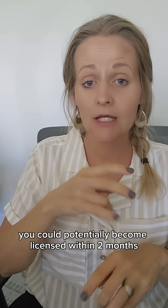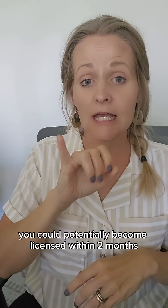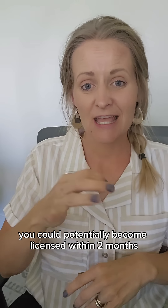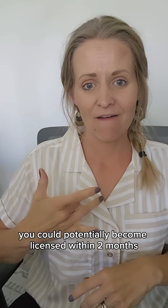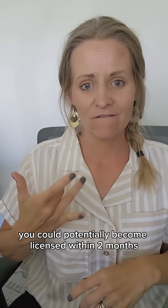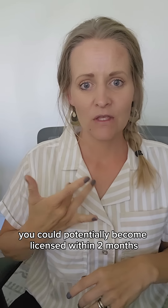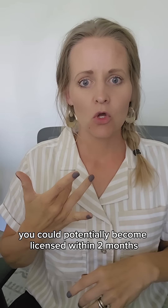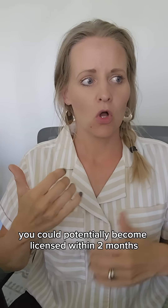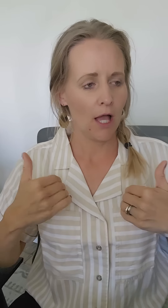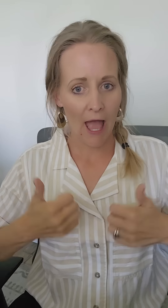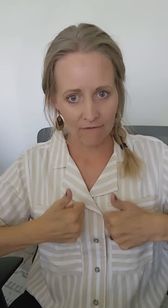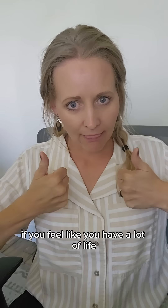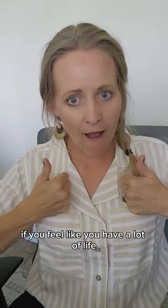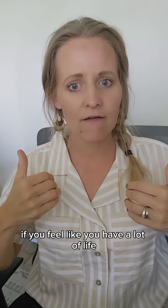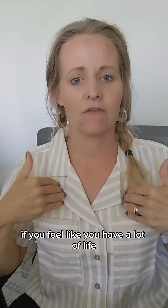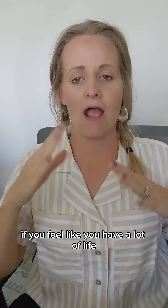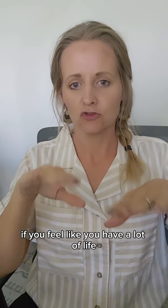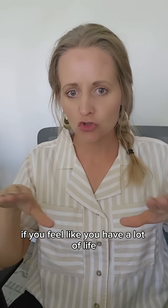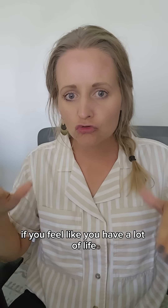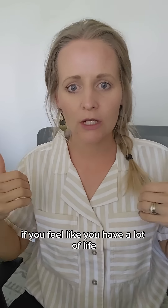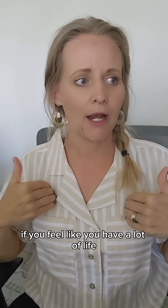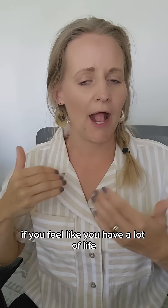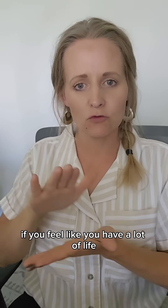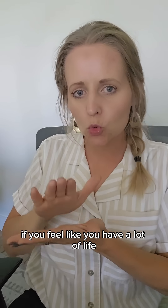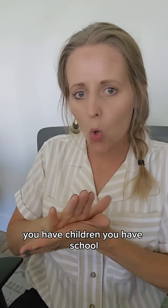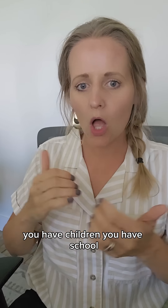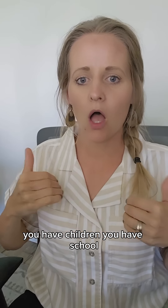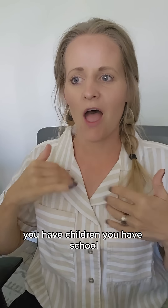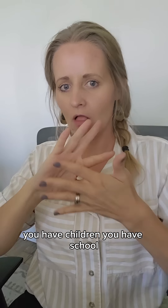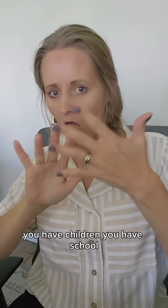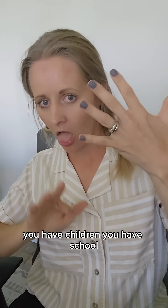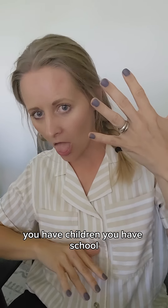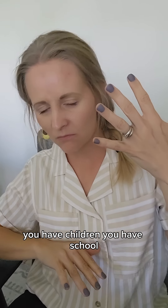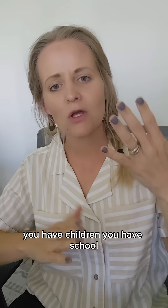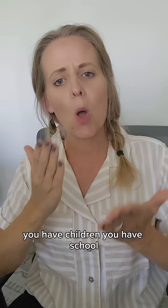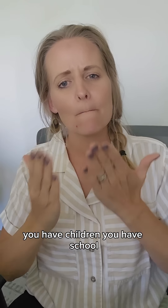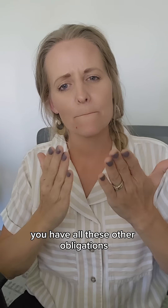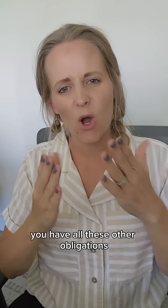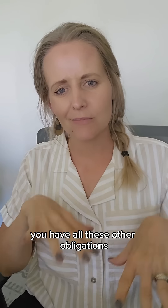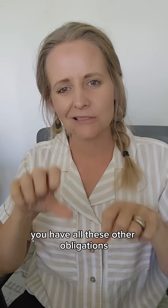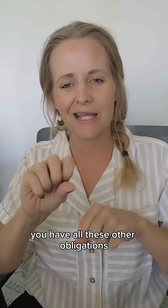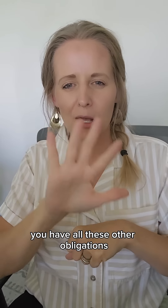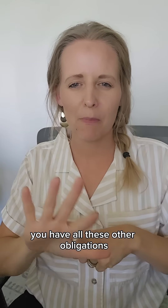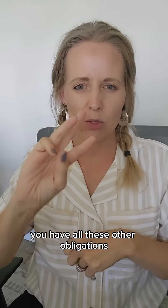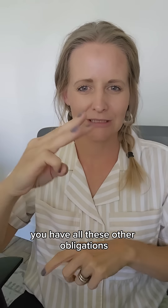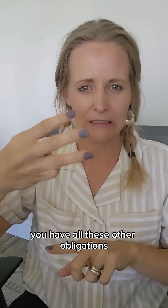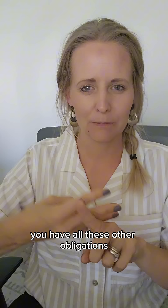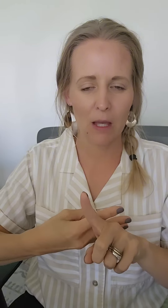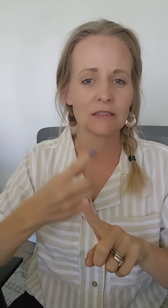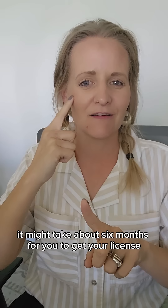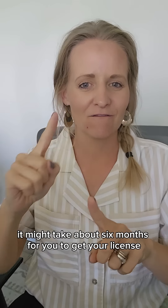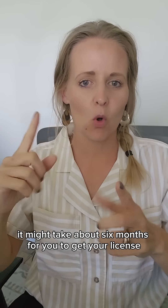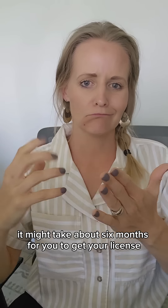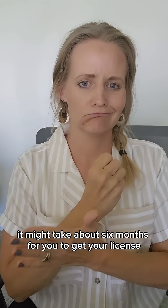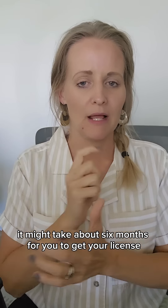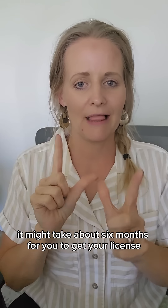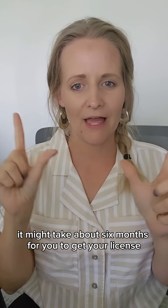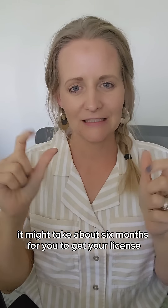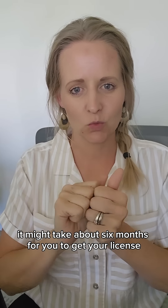2 months. If you feel like you have a lot of life, you have children, you have school, you have all these other obligations, it might take about 6 months for you